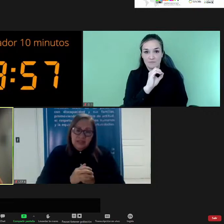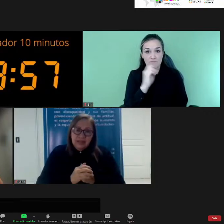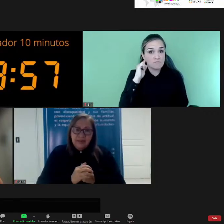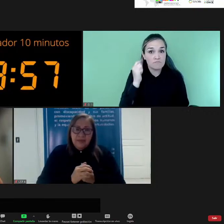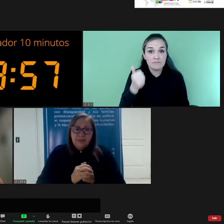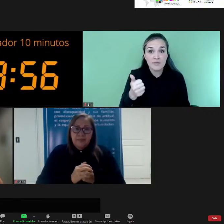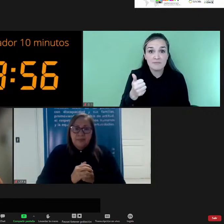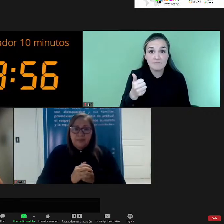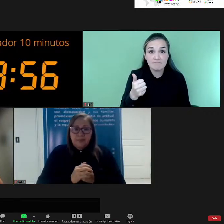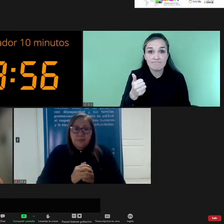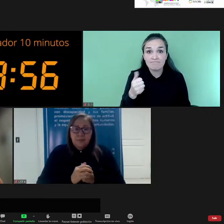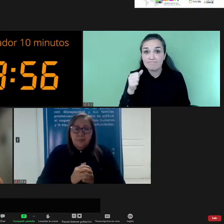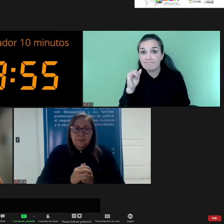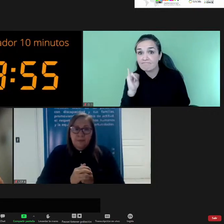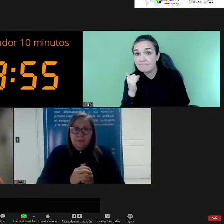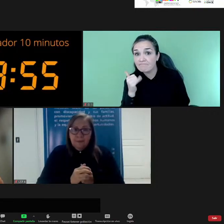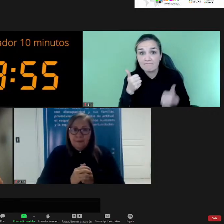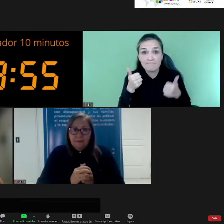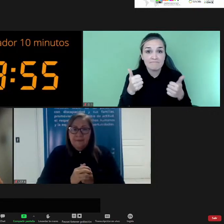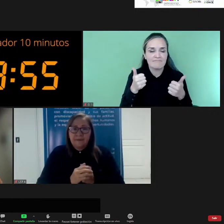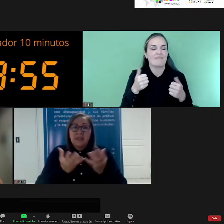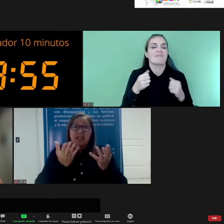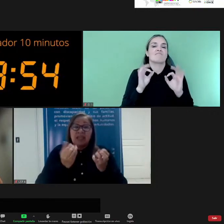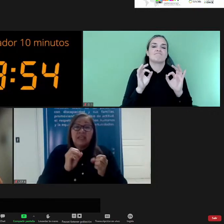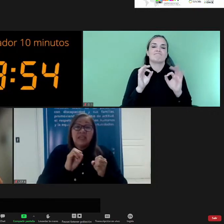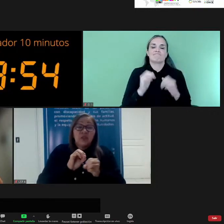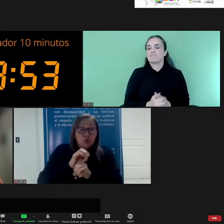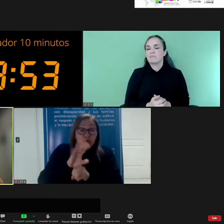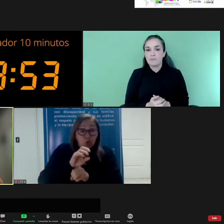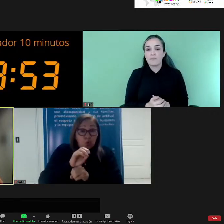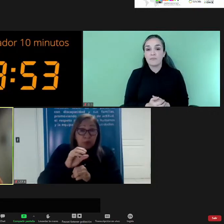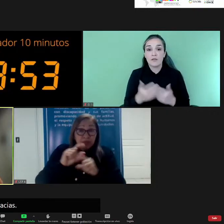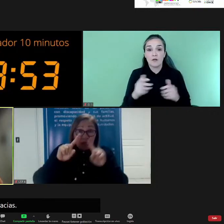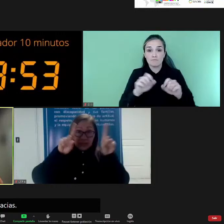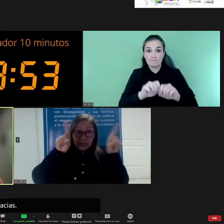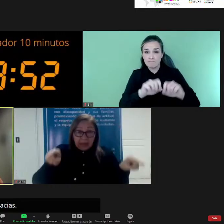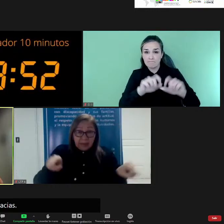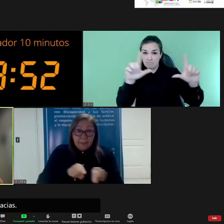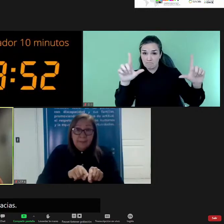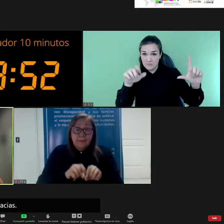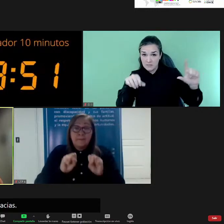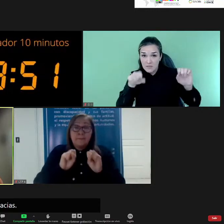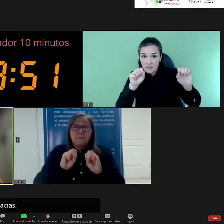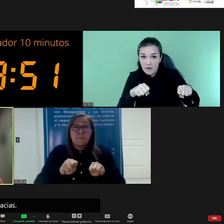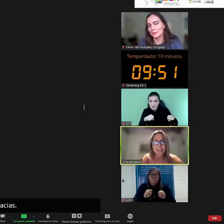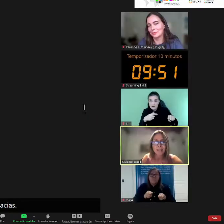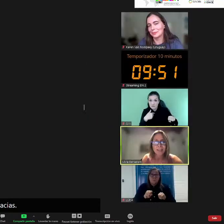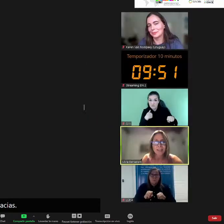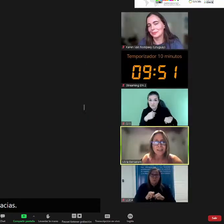can you listen to me well well i would like to share my screen